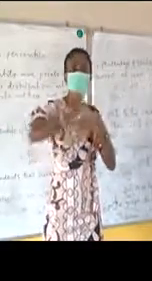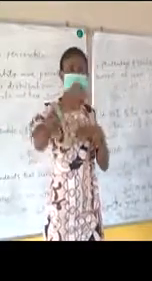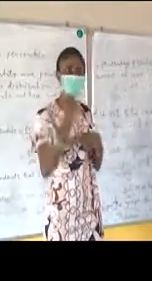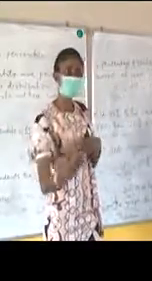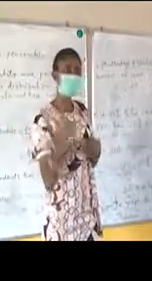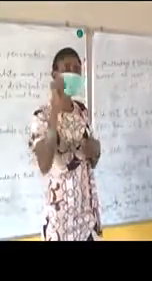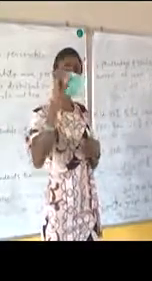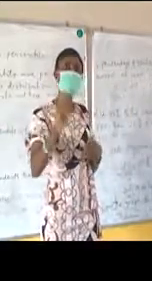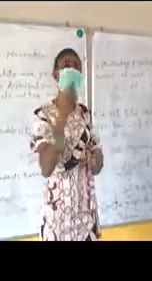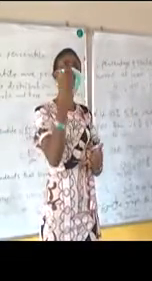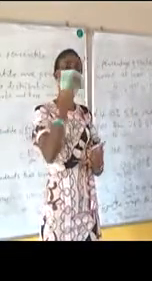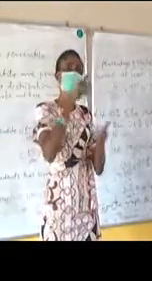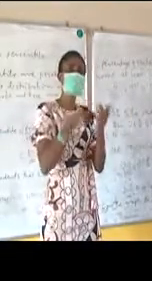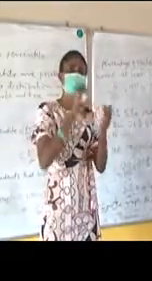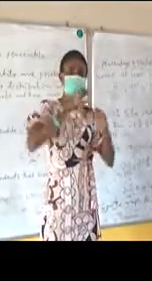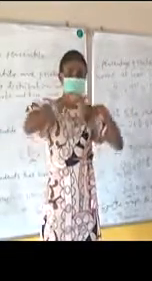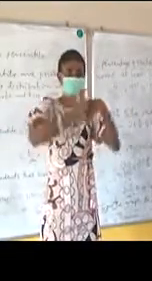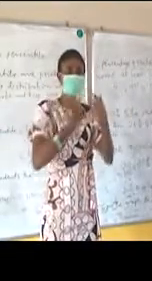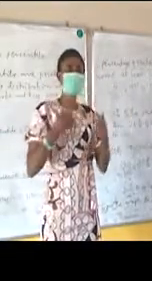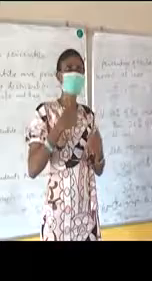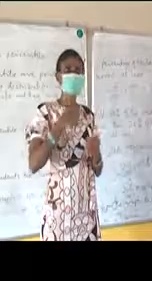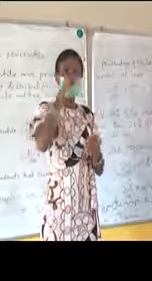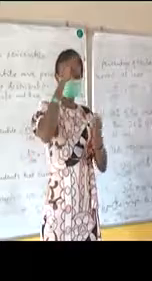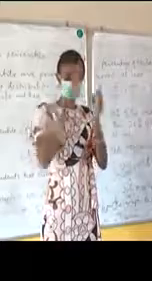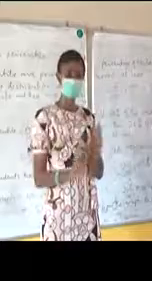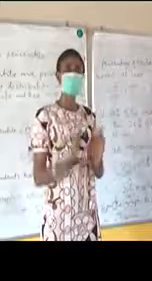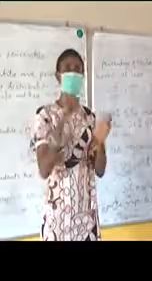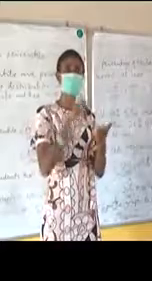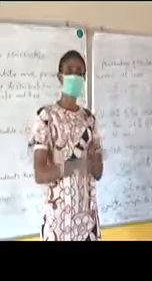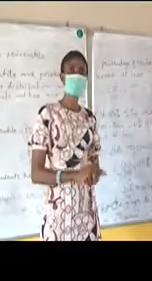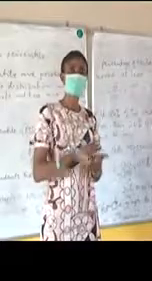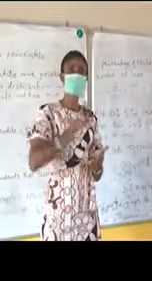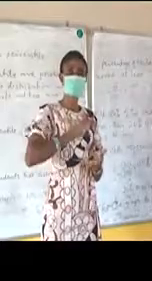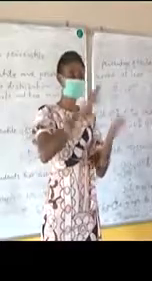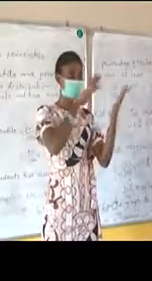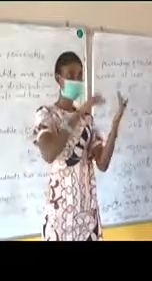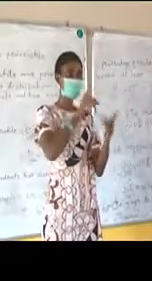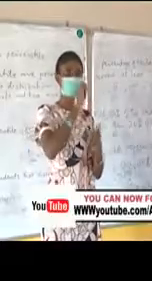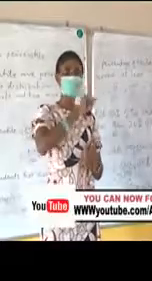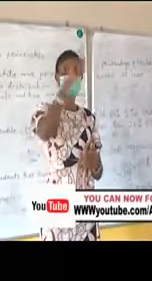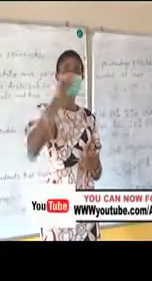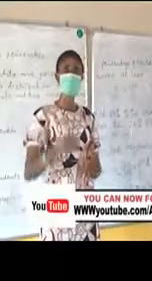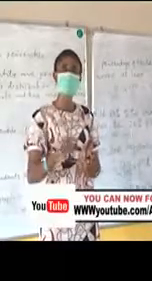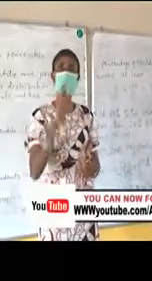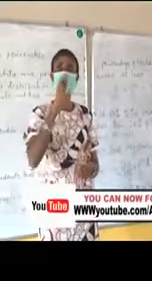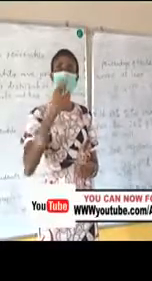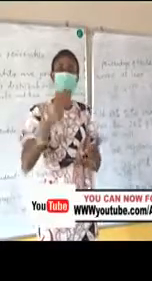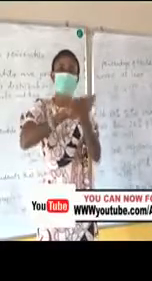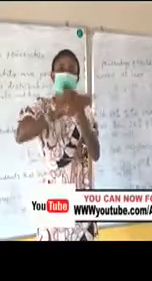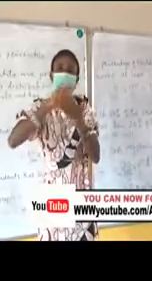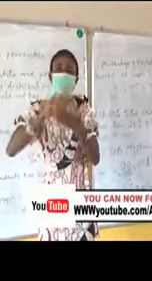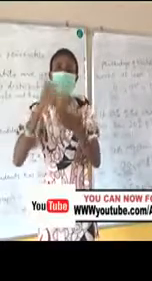So this is how you determine that. I hope the questions are clear and the